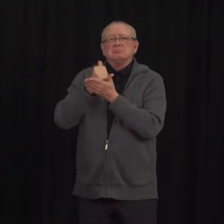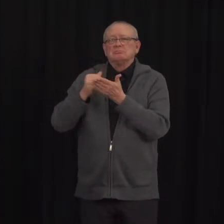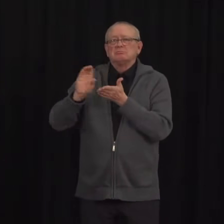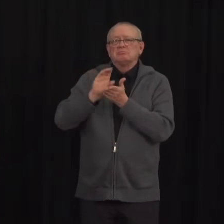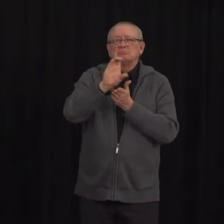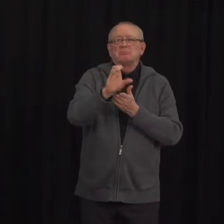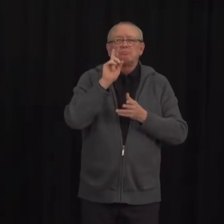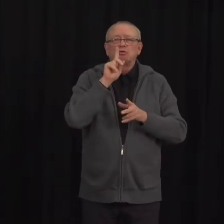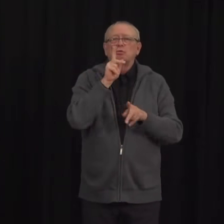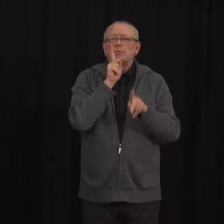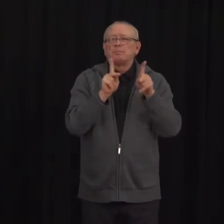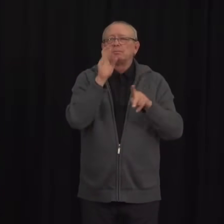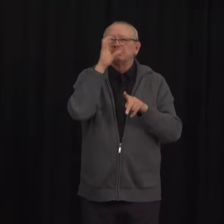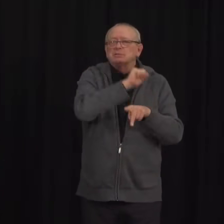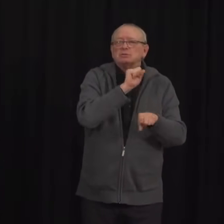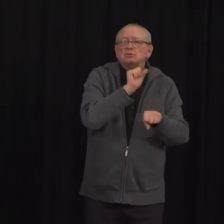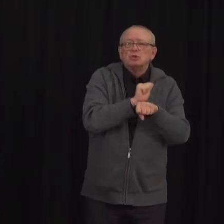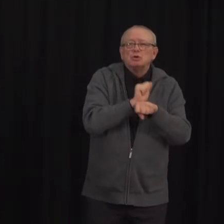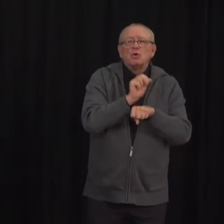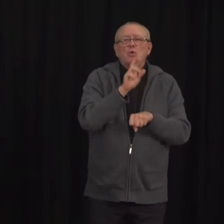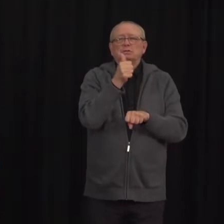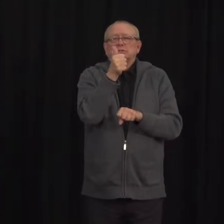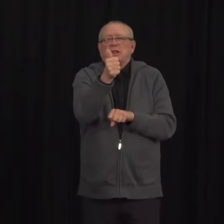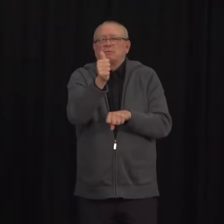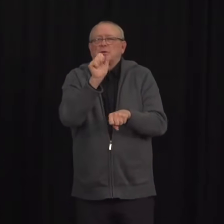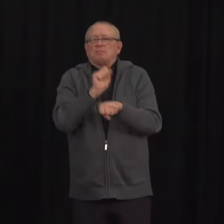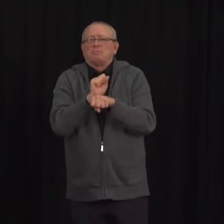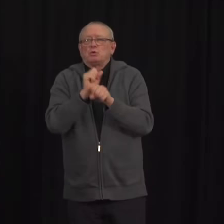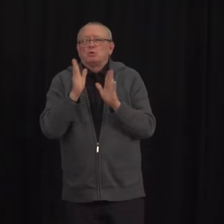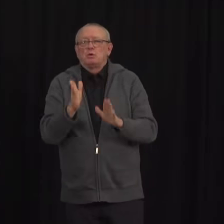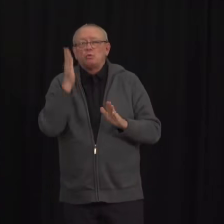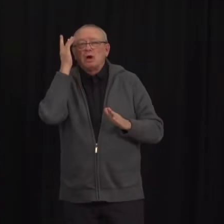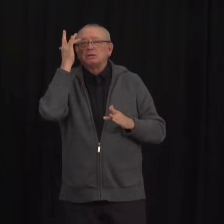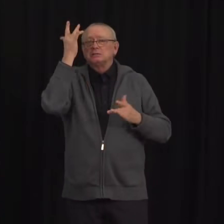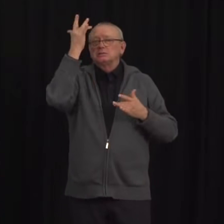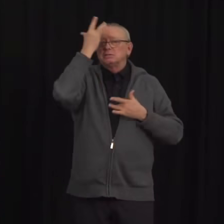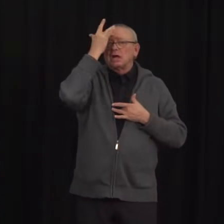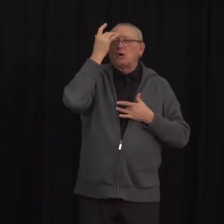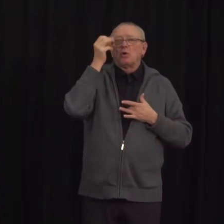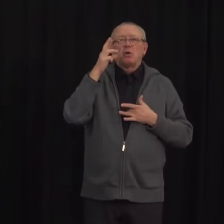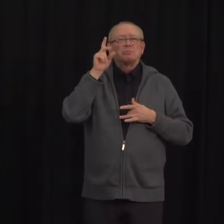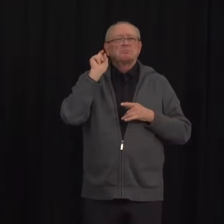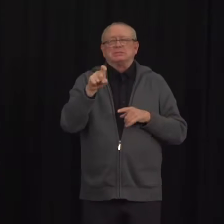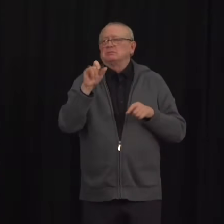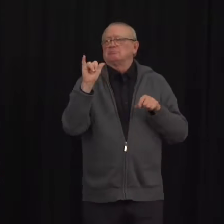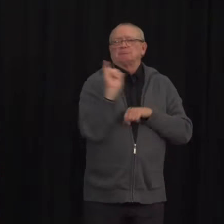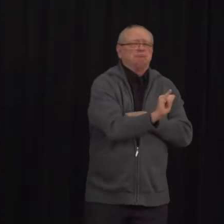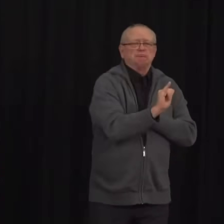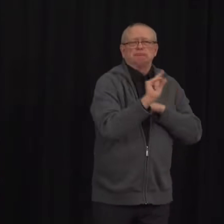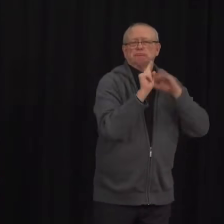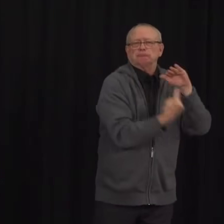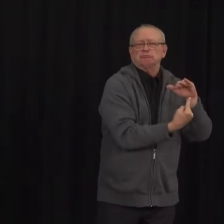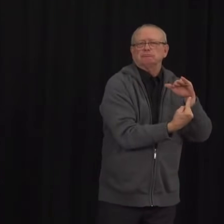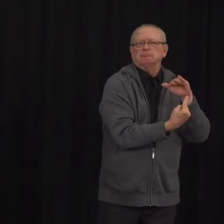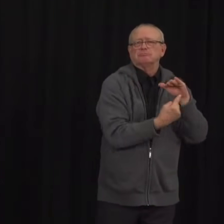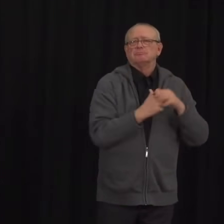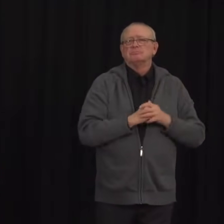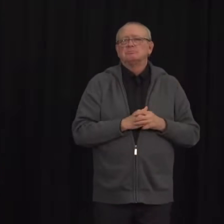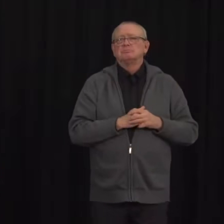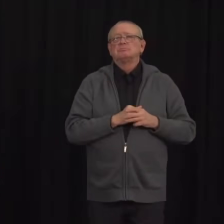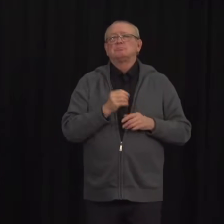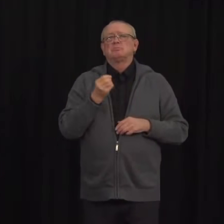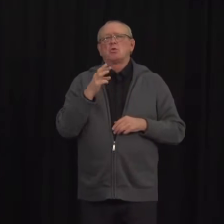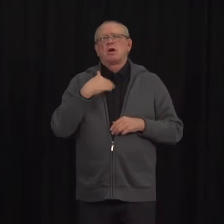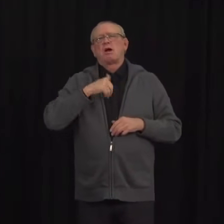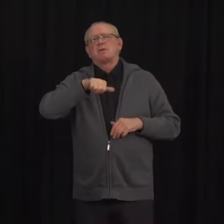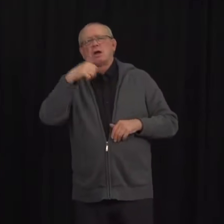self-employed individuals who are unable to work because they are sick or need to self-isolate due to COVID-19, or have an underlying